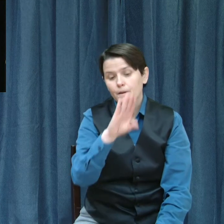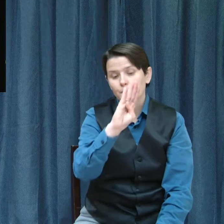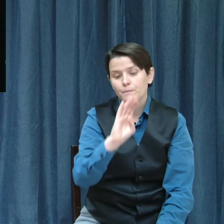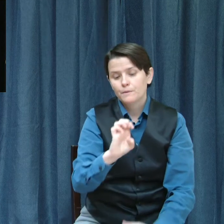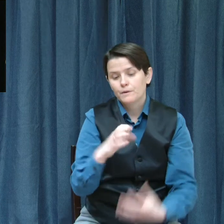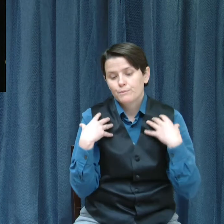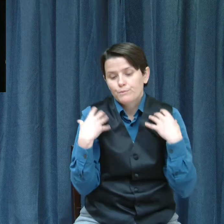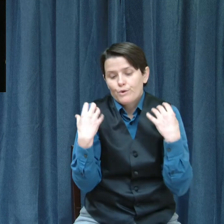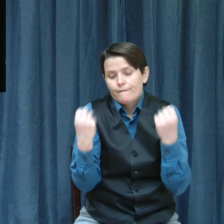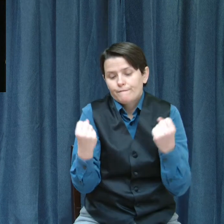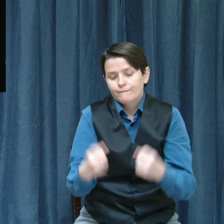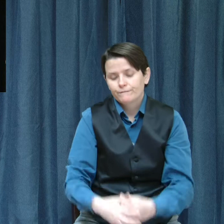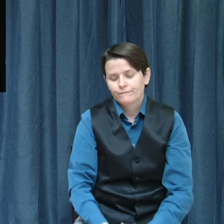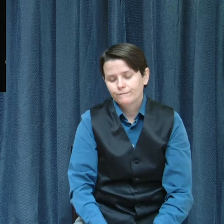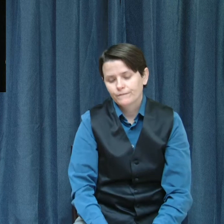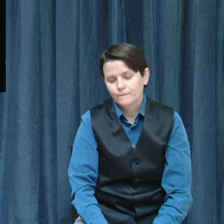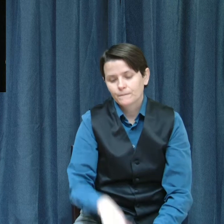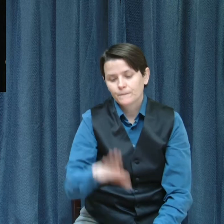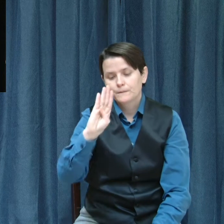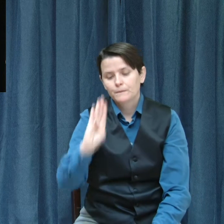Be the light.